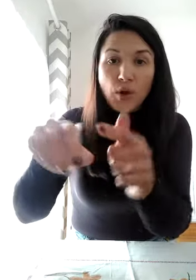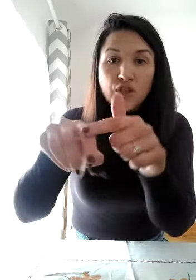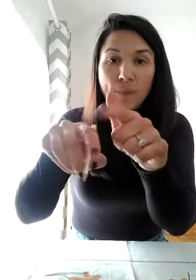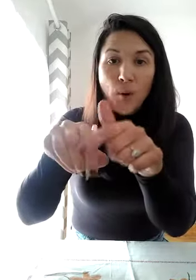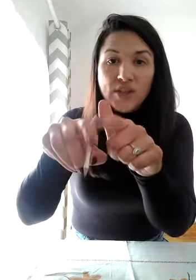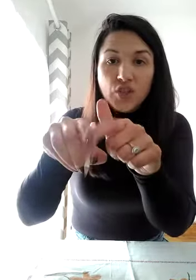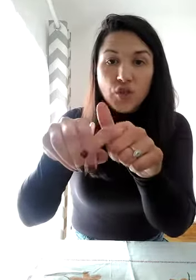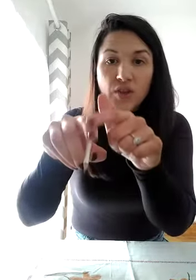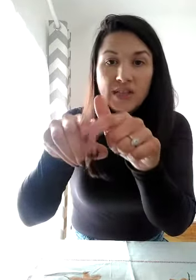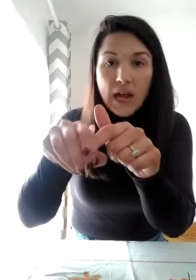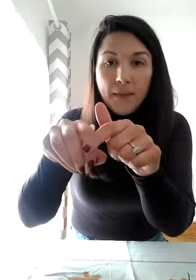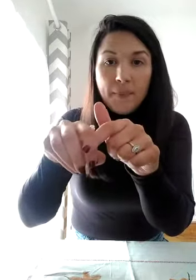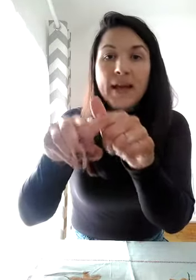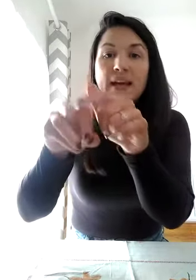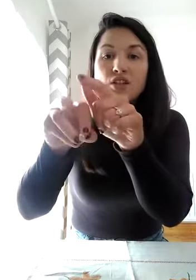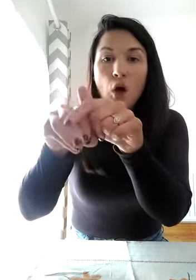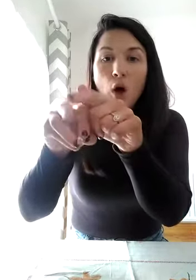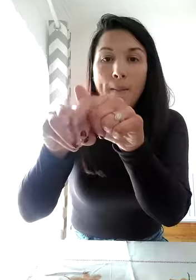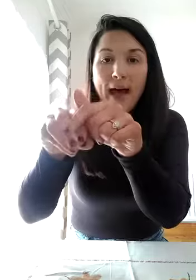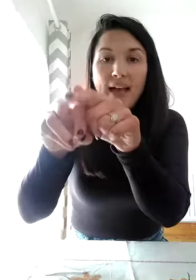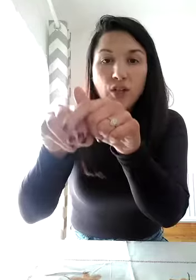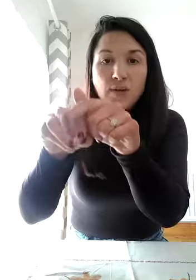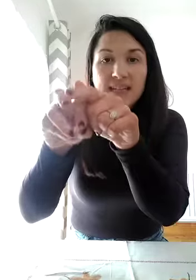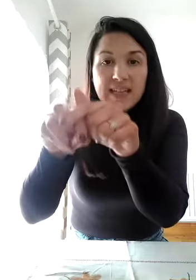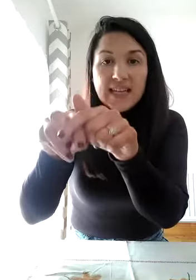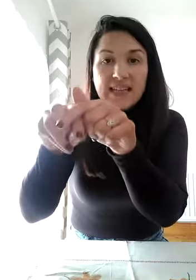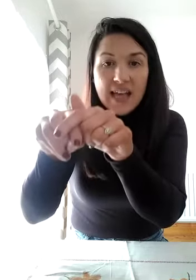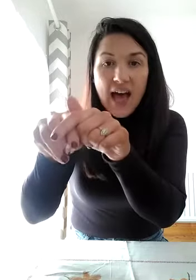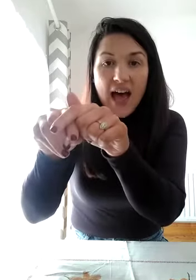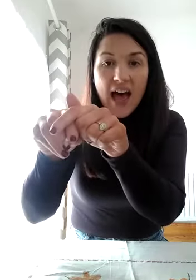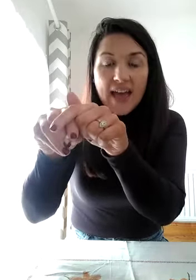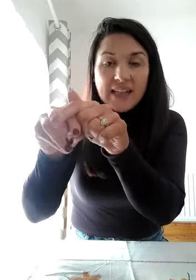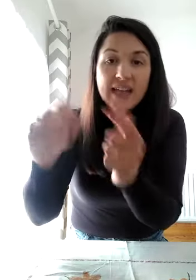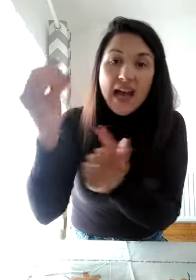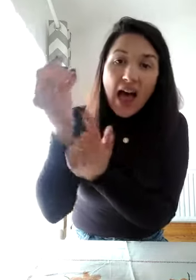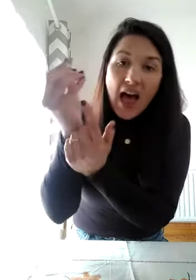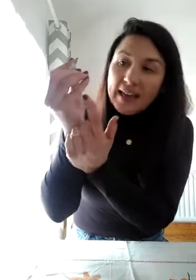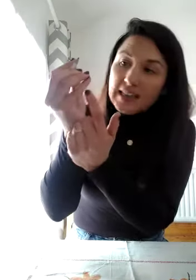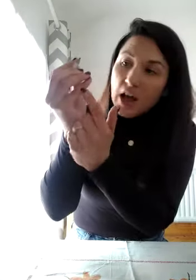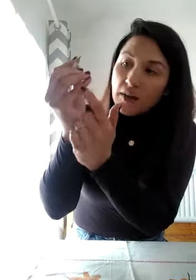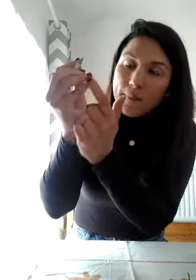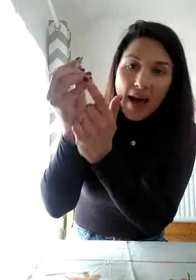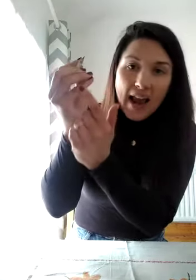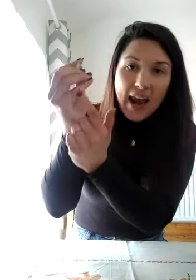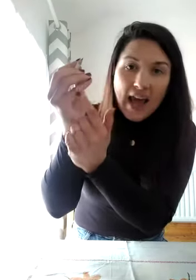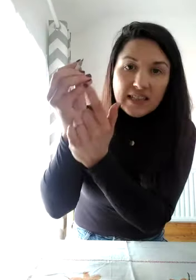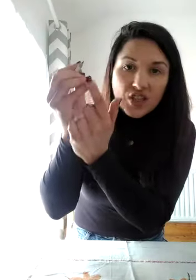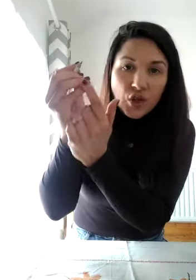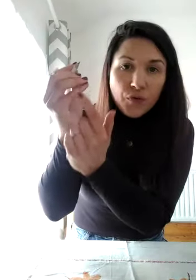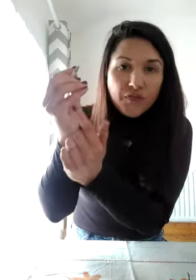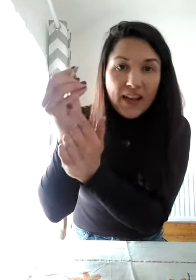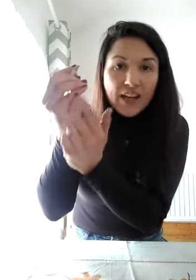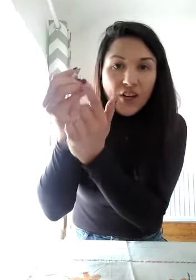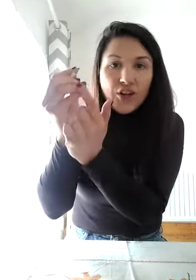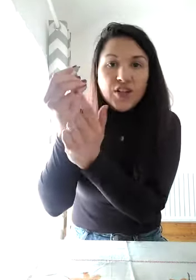pointer points to the top. Tall man uses his side. I tuck my last two fingers